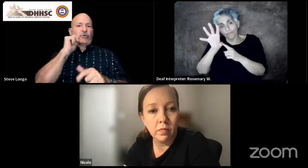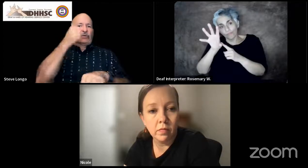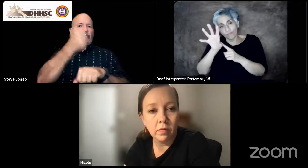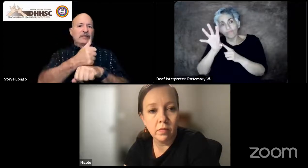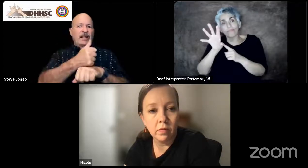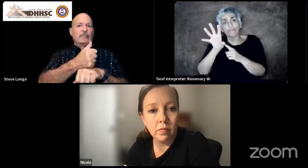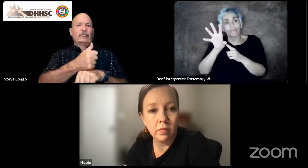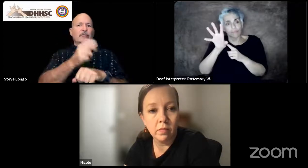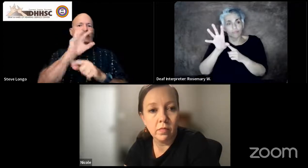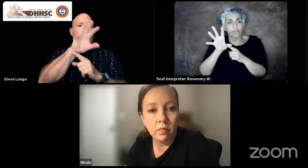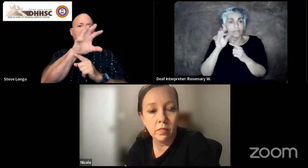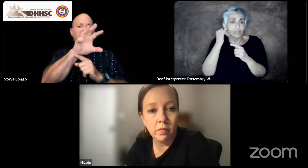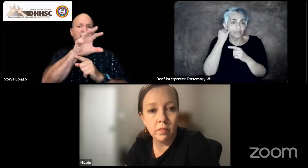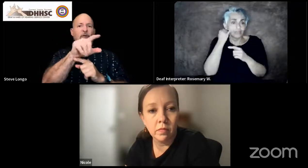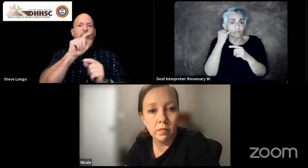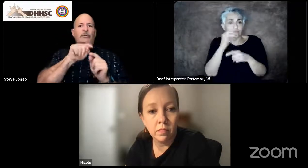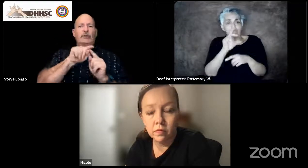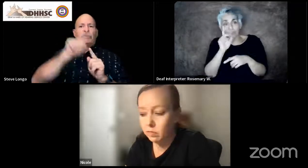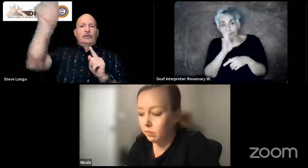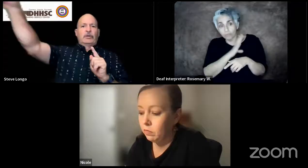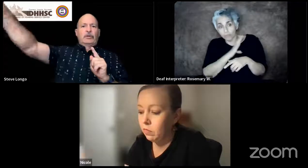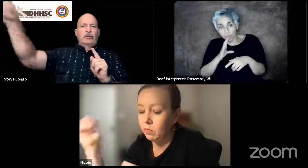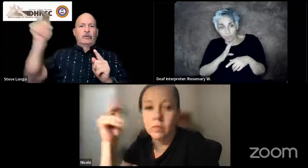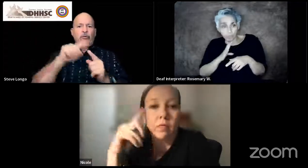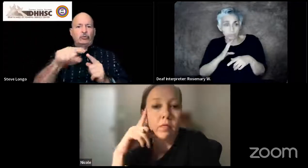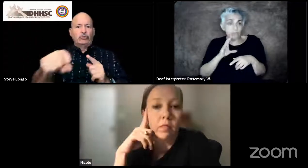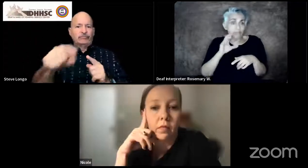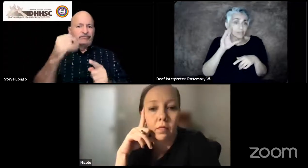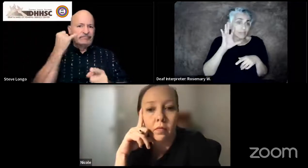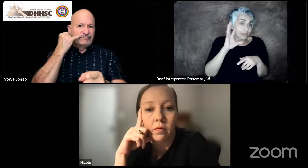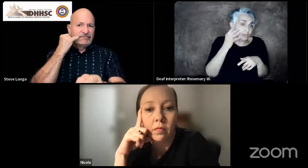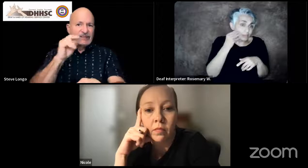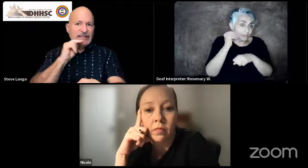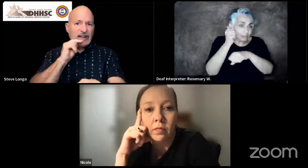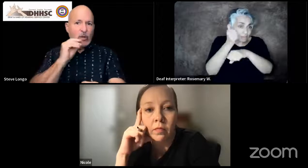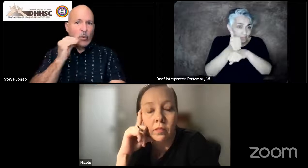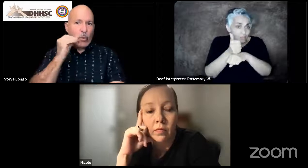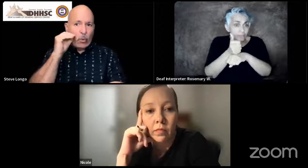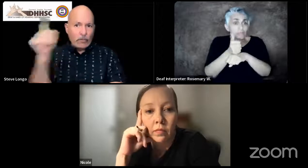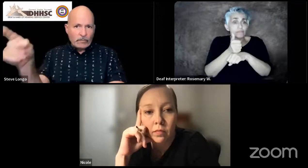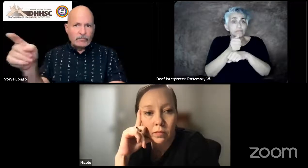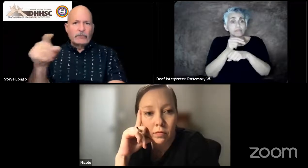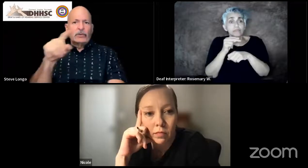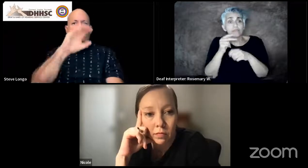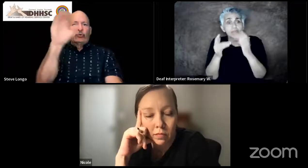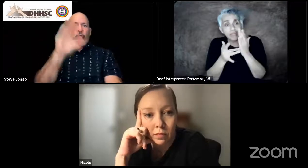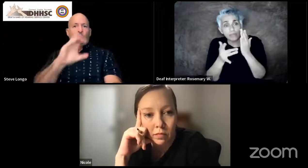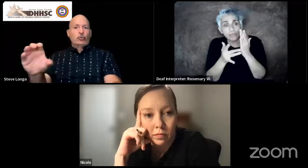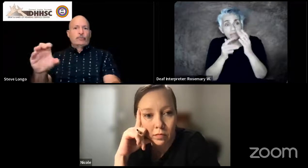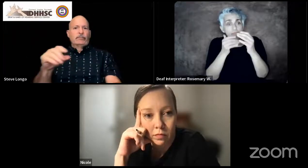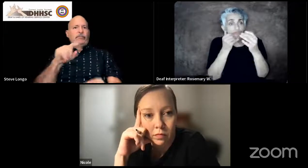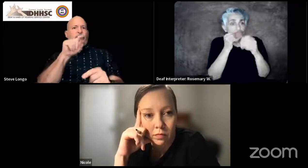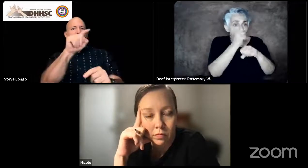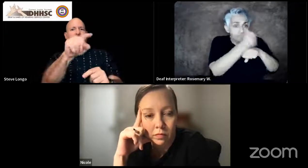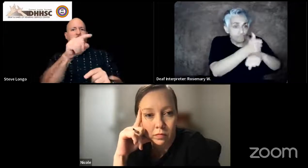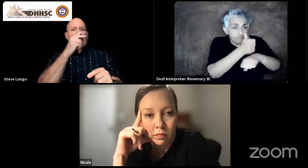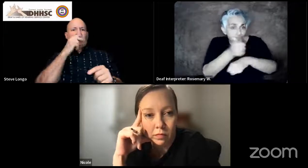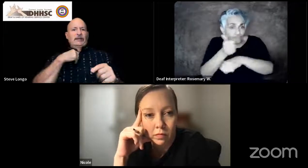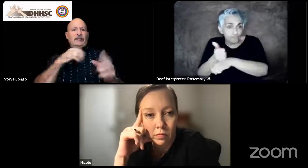Zoom remotely, that can still be considered part of a quorum. It would just involve